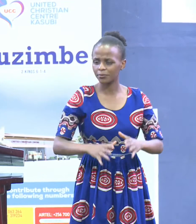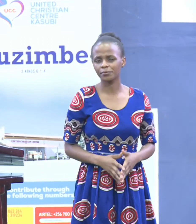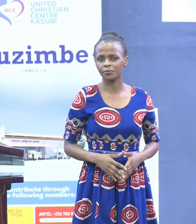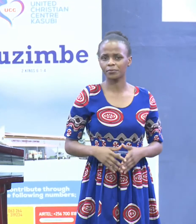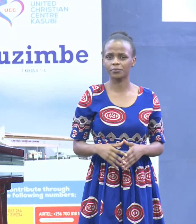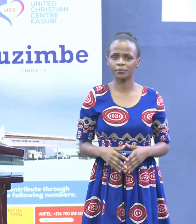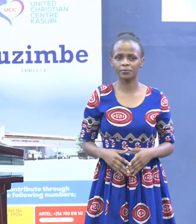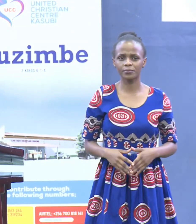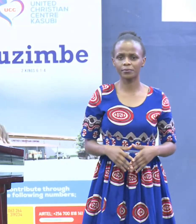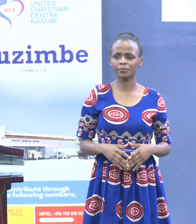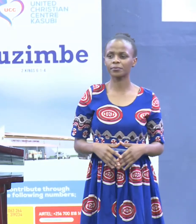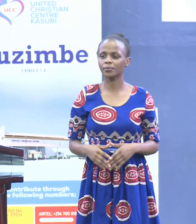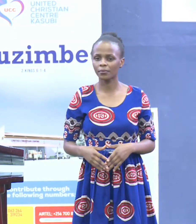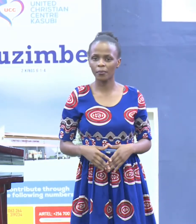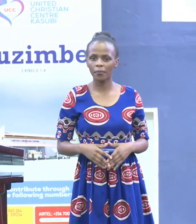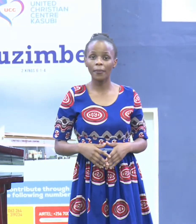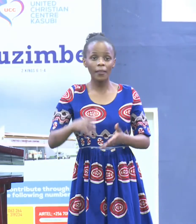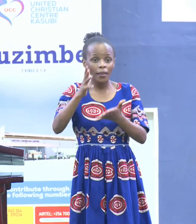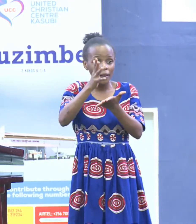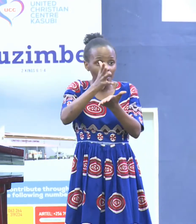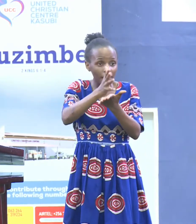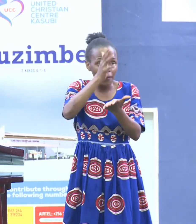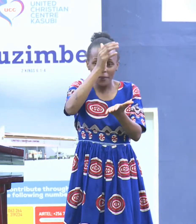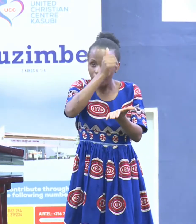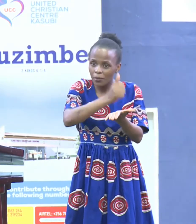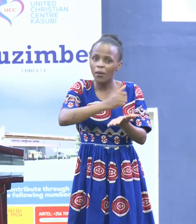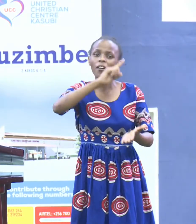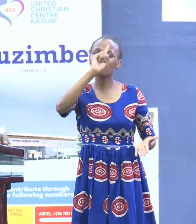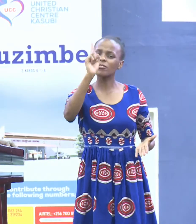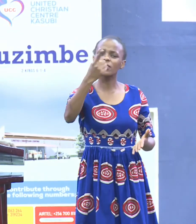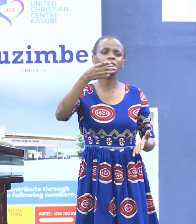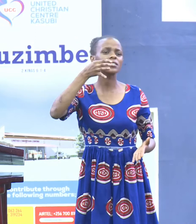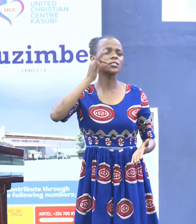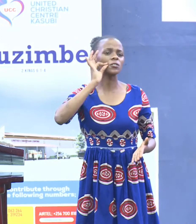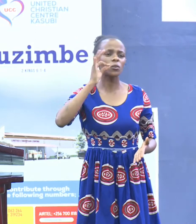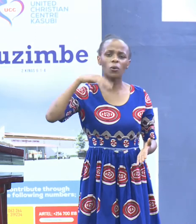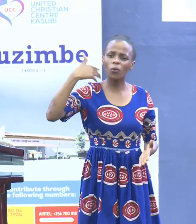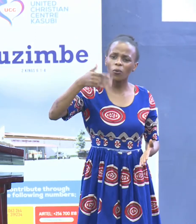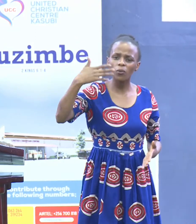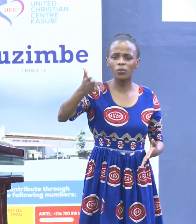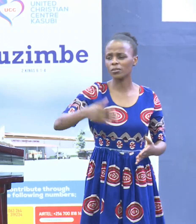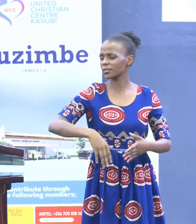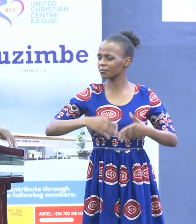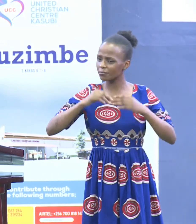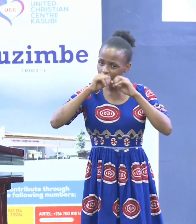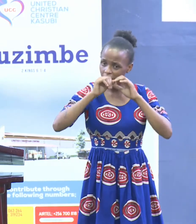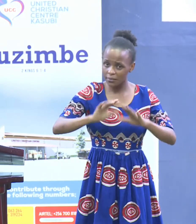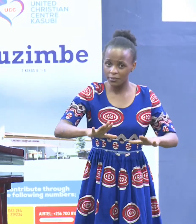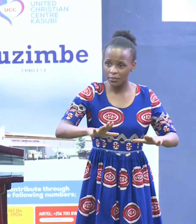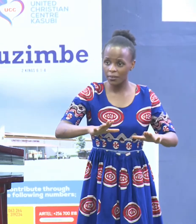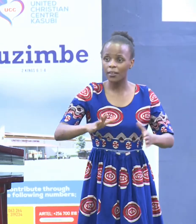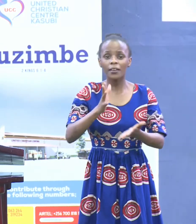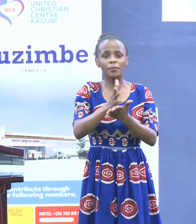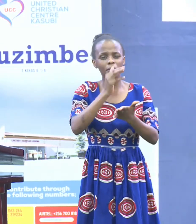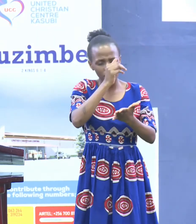blessed. Kubanga omubereberye aba wa mukisa. Because the firstborn is always blessed. Olw'okuba ge